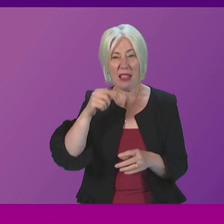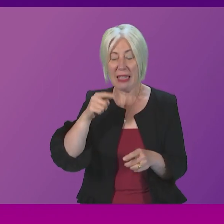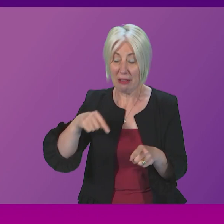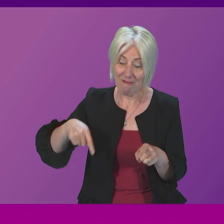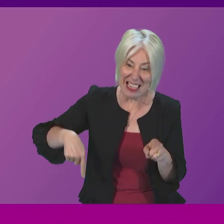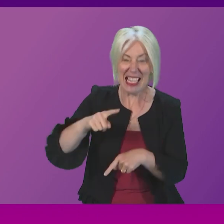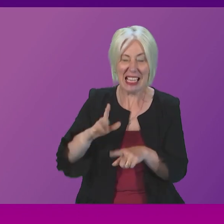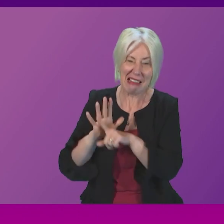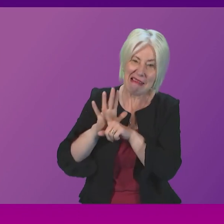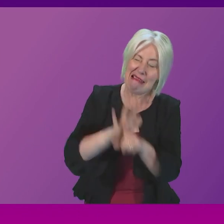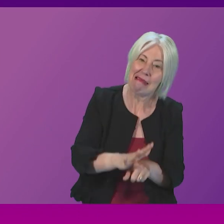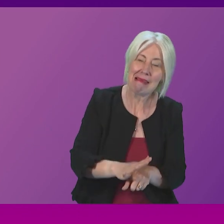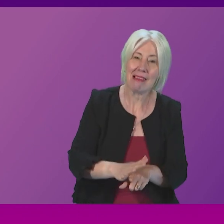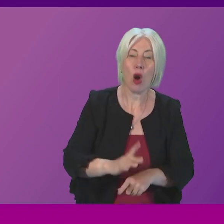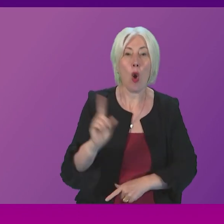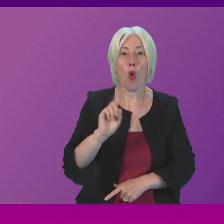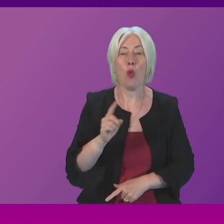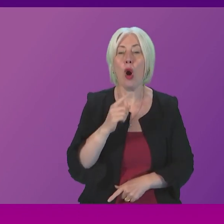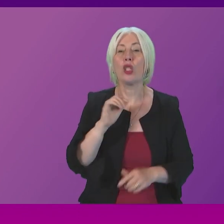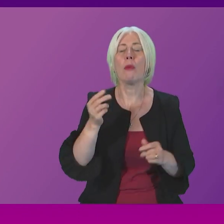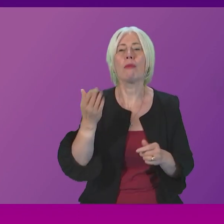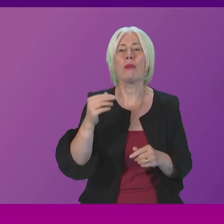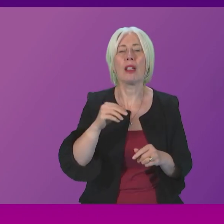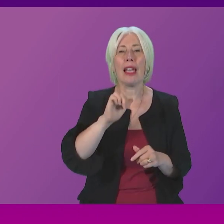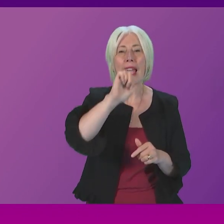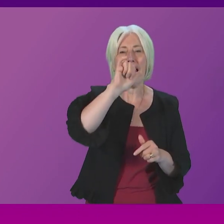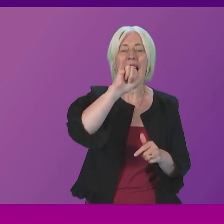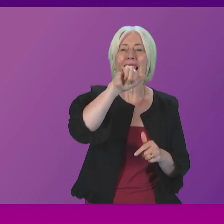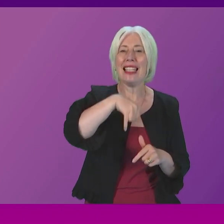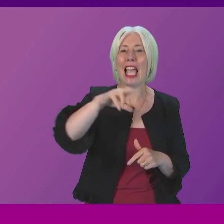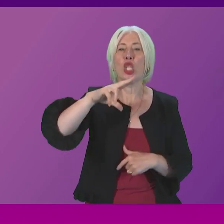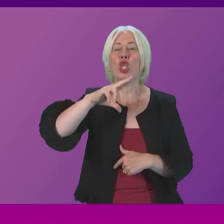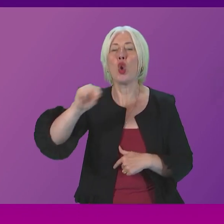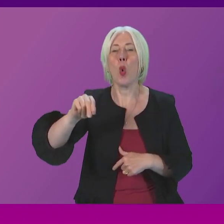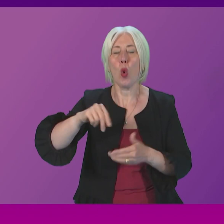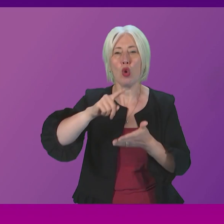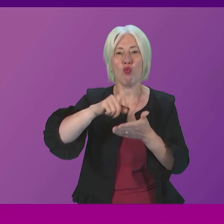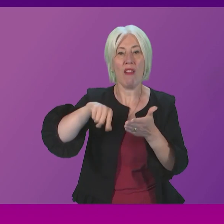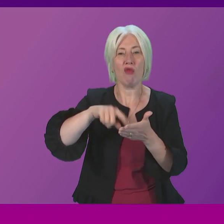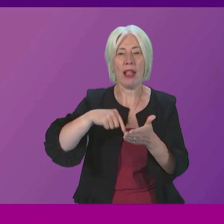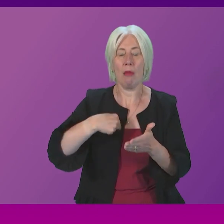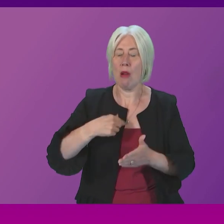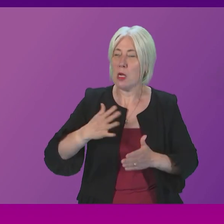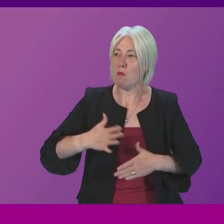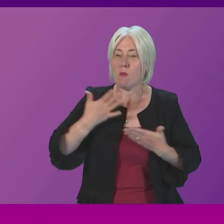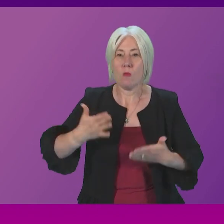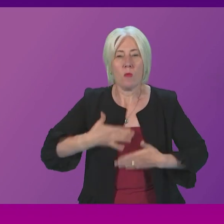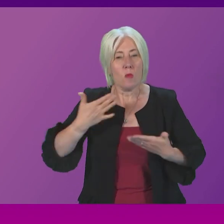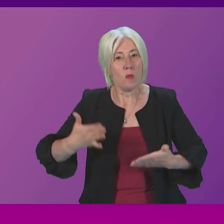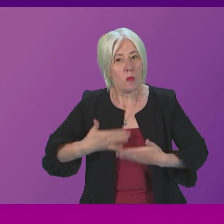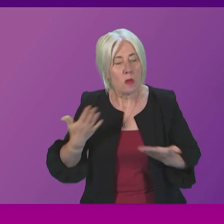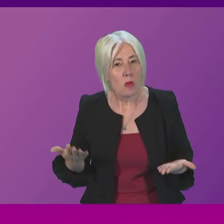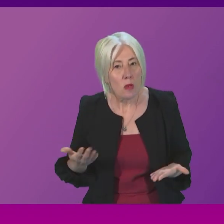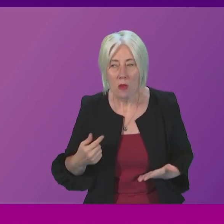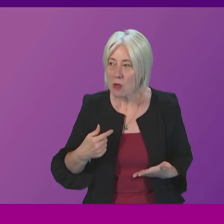pants was the yes, no, the referendum. And I just got upset because